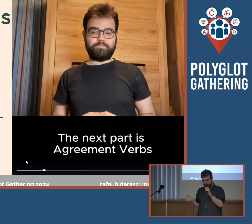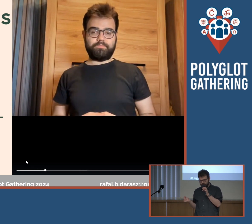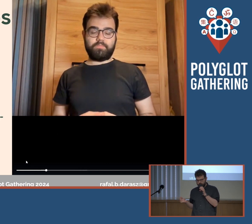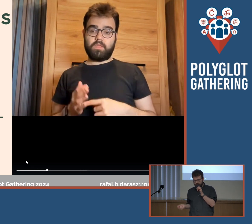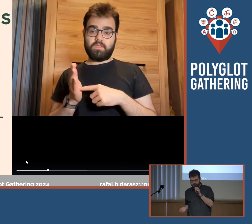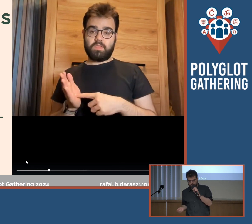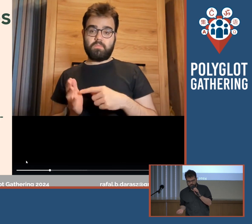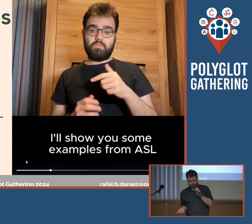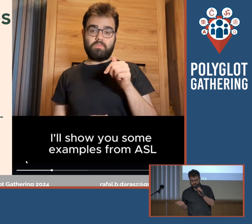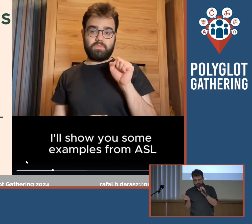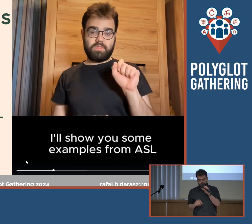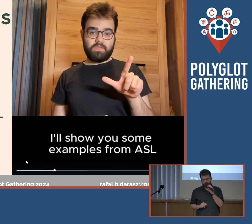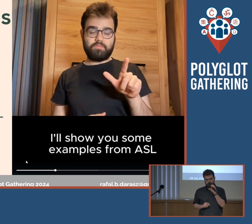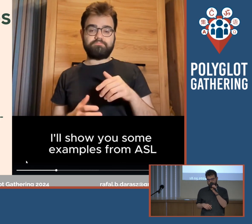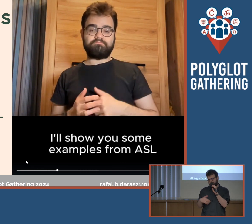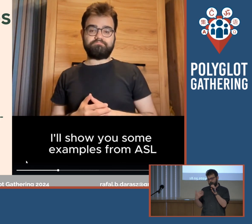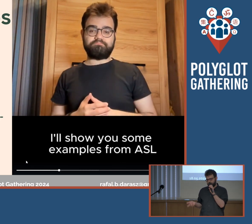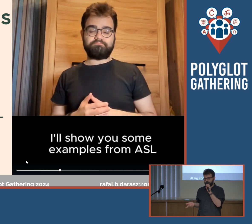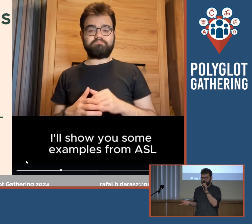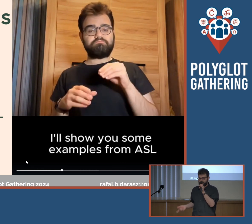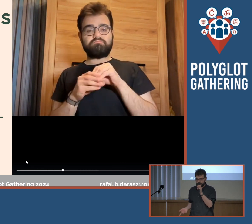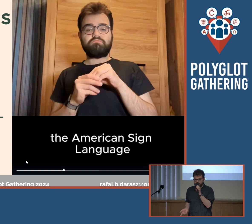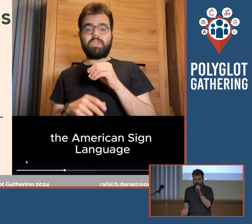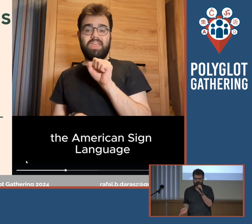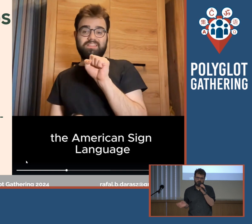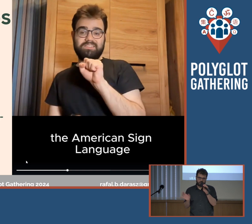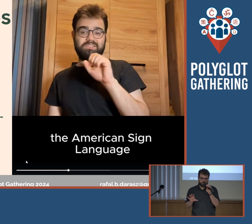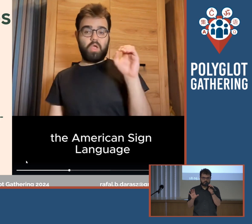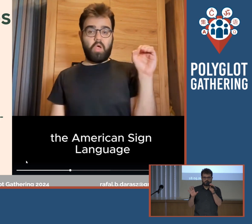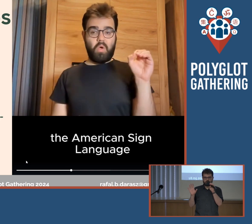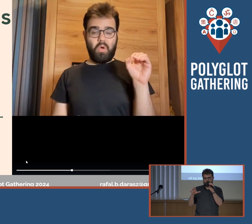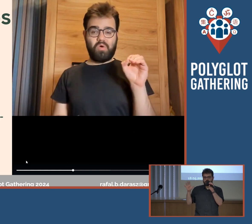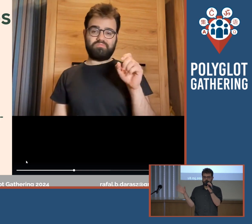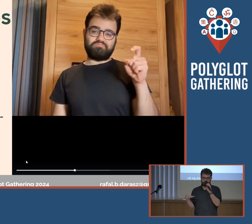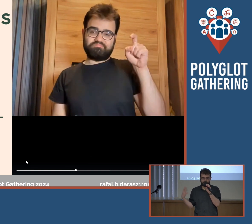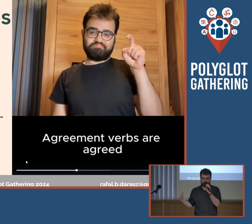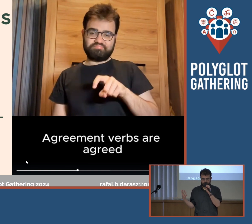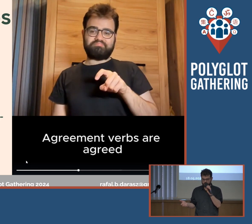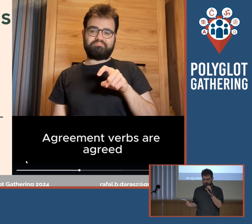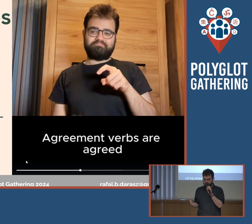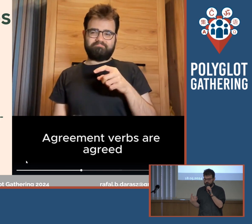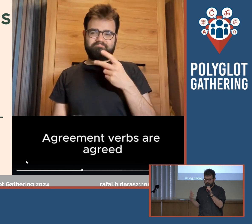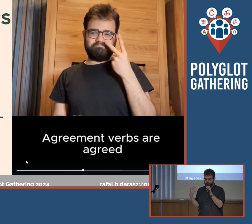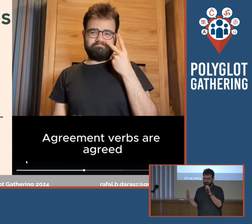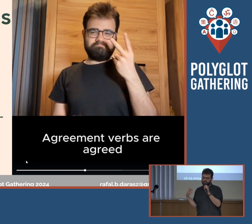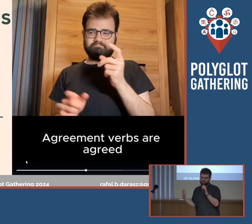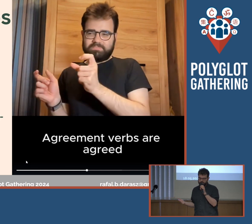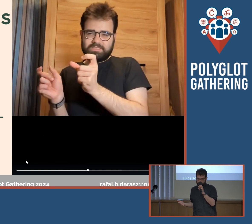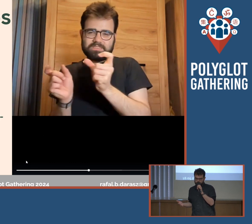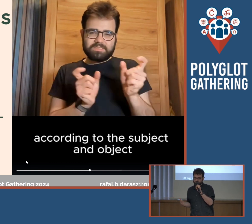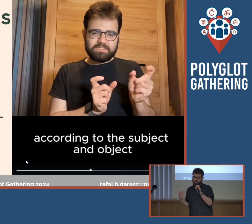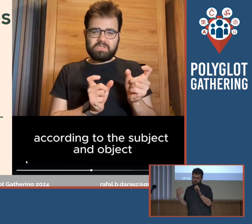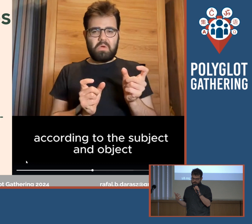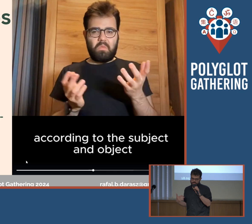are agreed according to the subject and the object of a sentence. This is like the simplified explanation of what